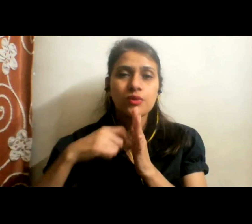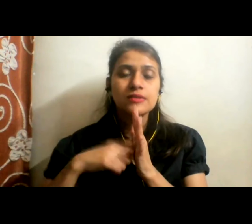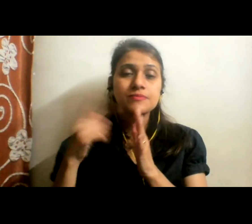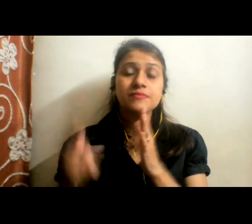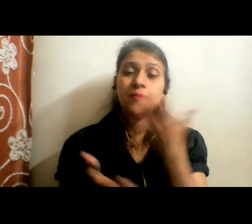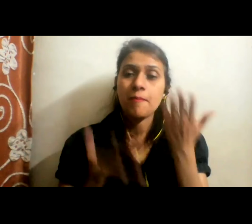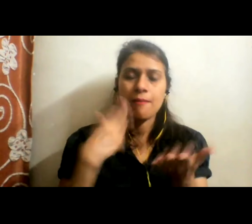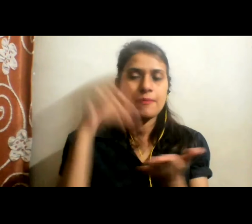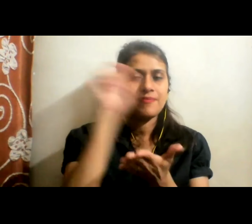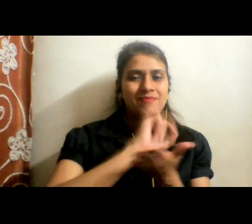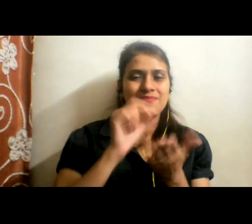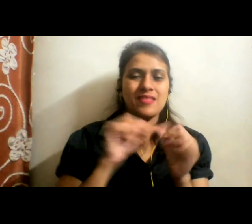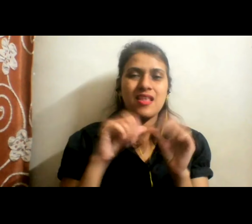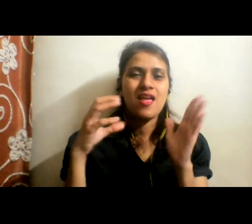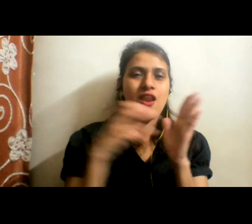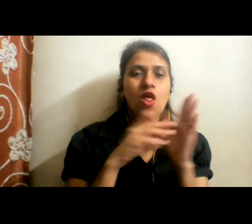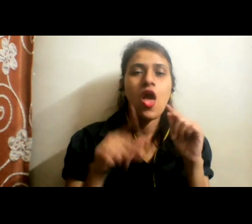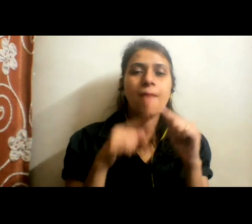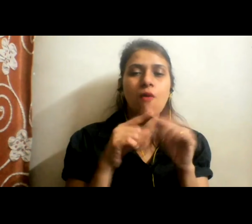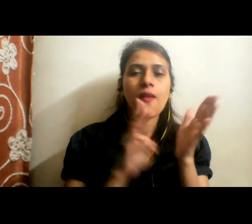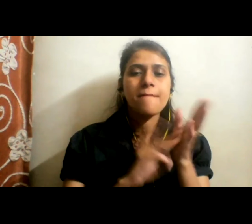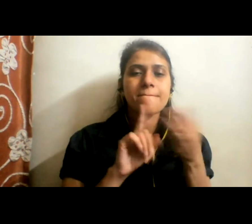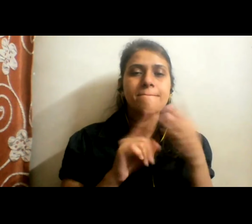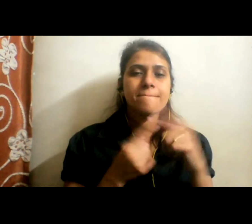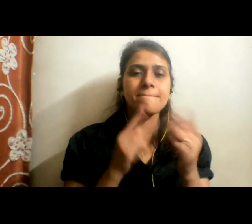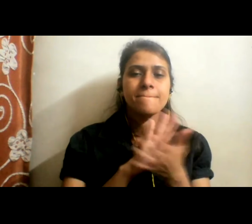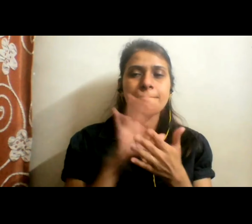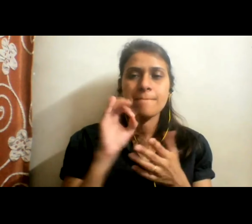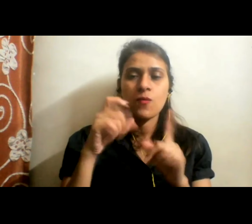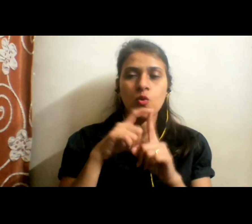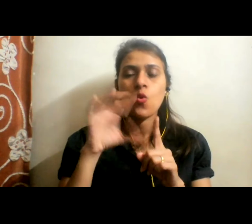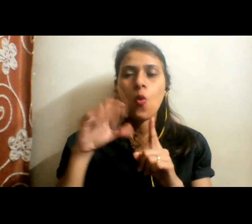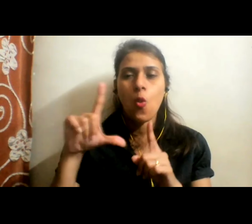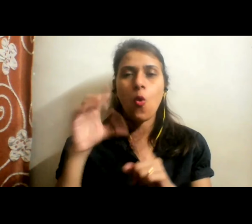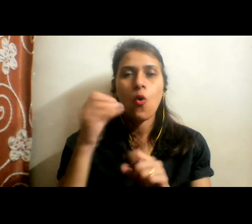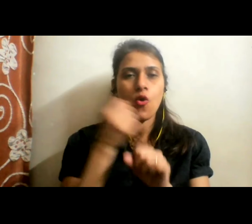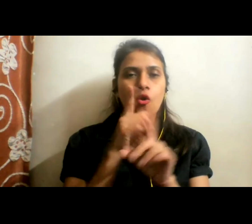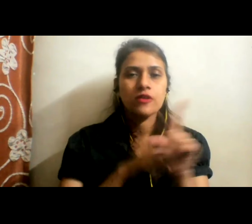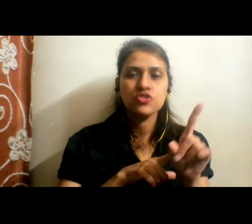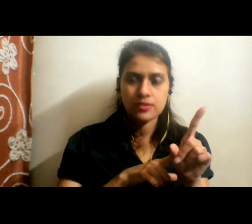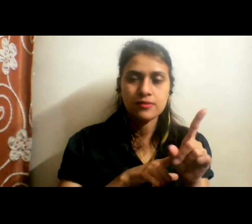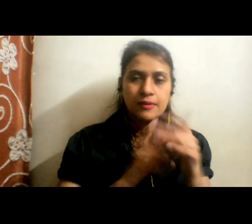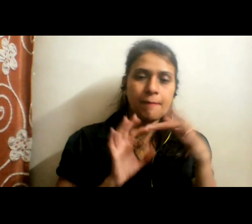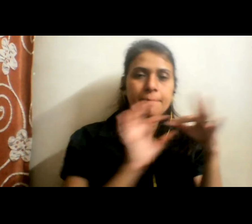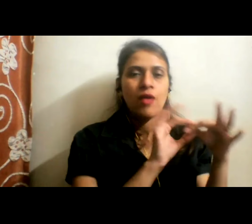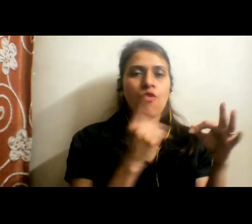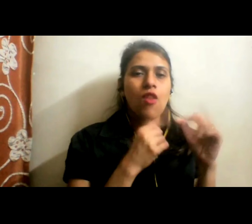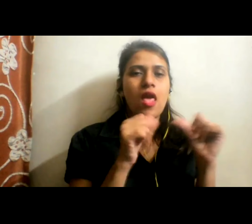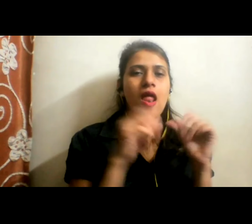write an article only on the methodological aspects of it. Okay, that will also be a research paper or article, because